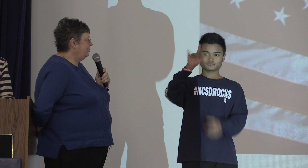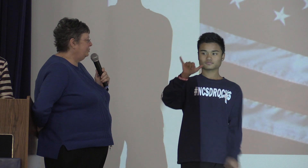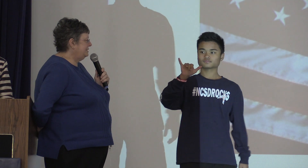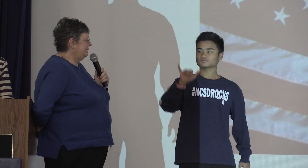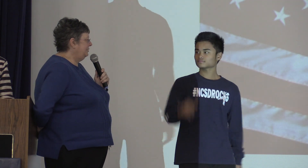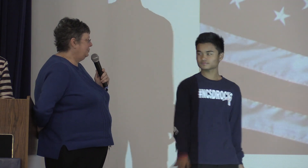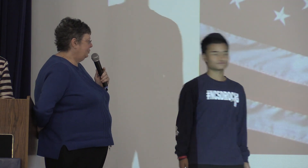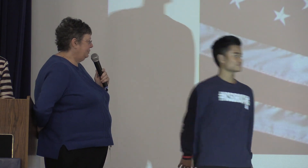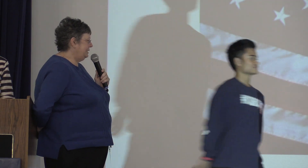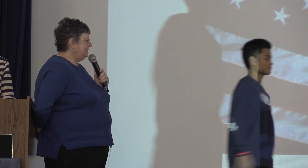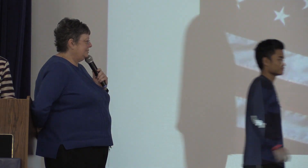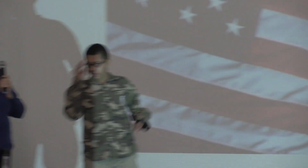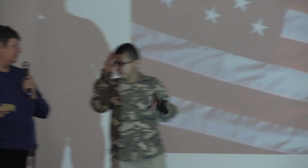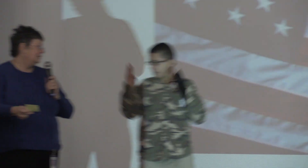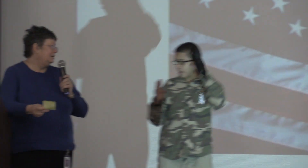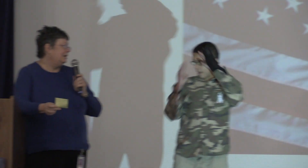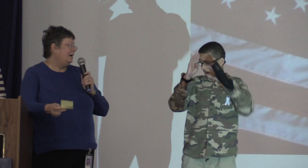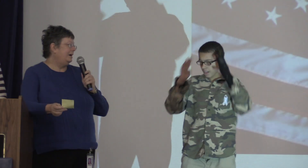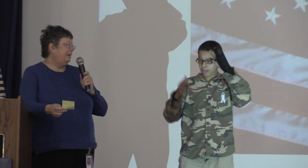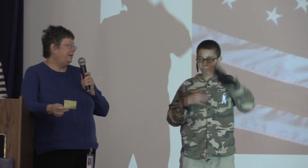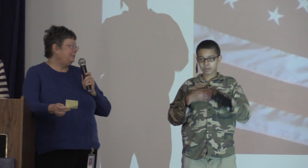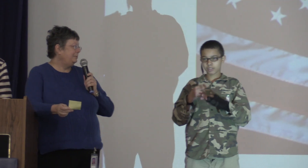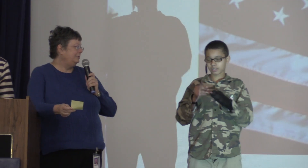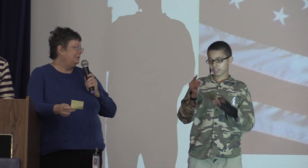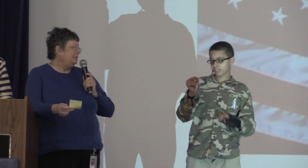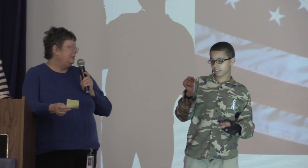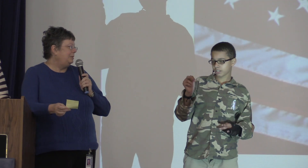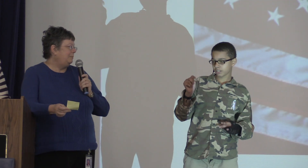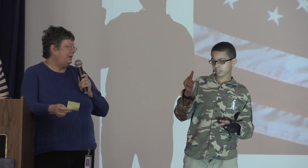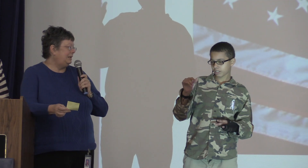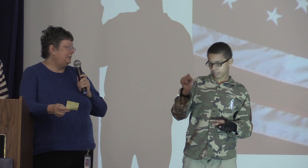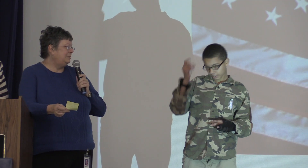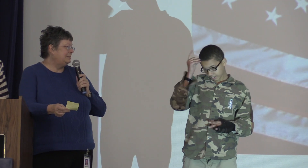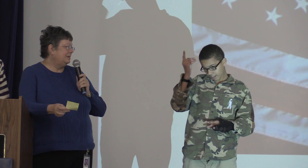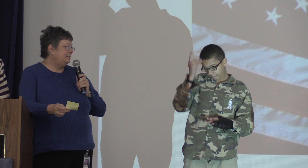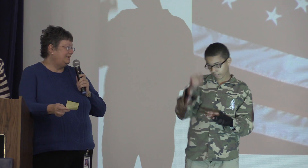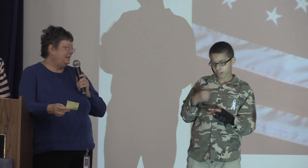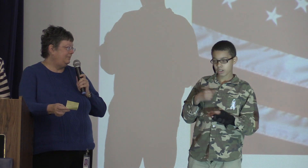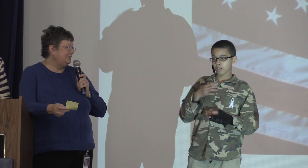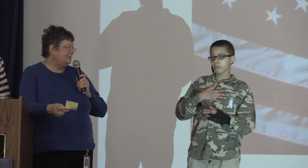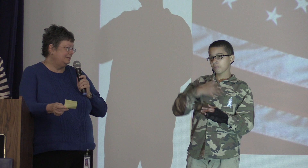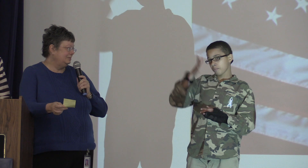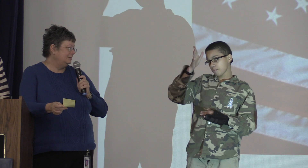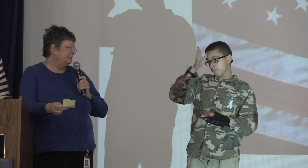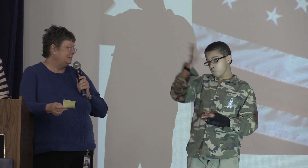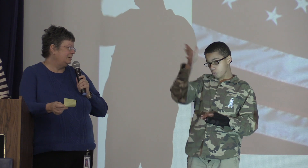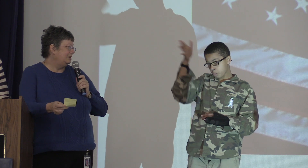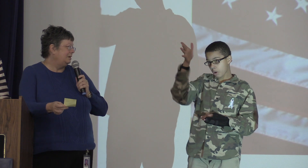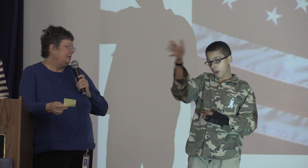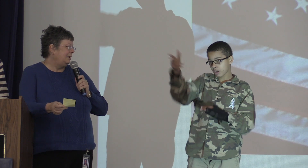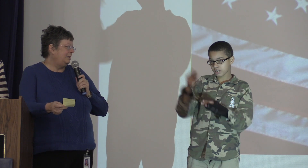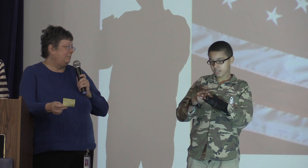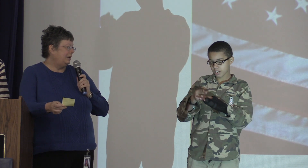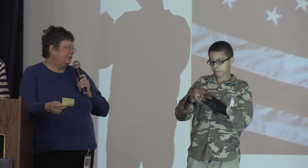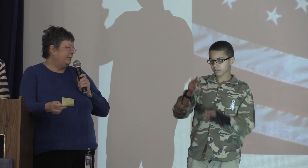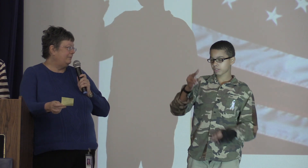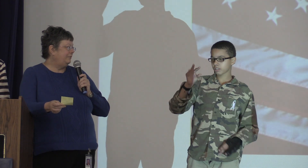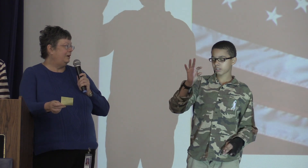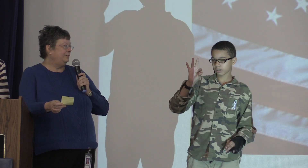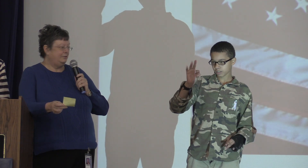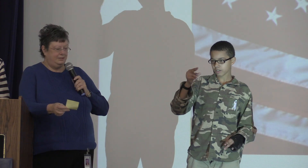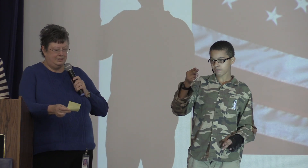My brother was in the Marines. Hello, my name is Dontavius, and